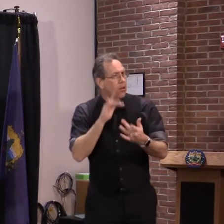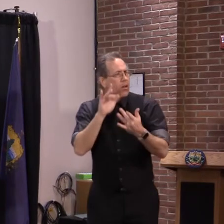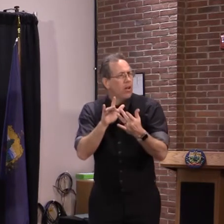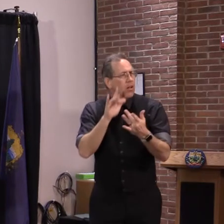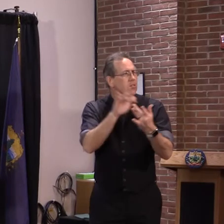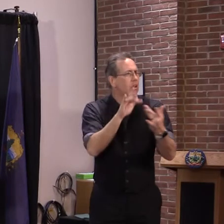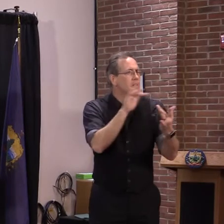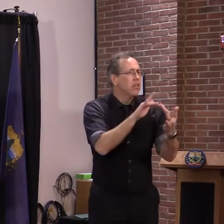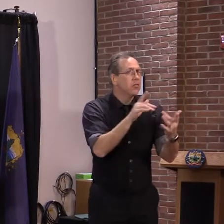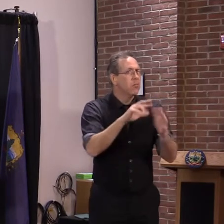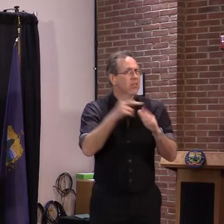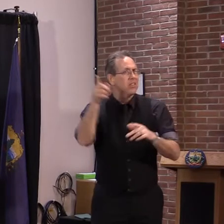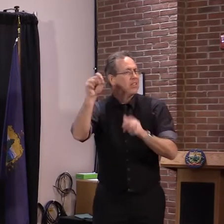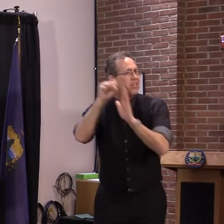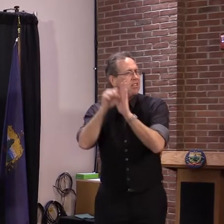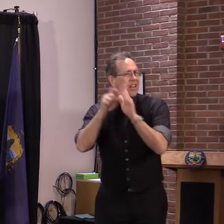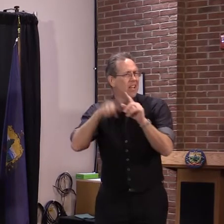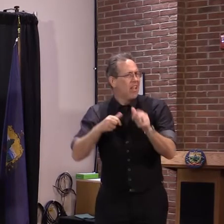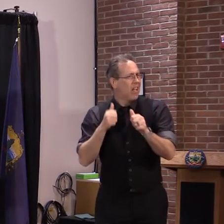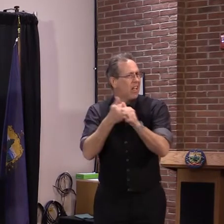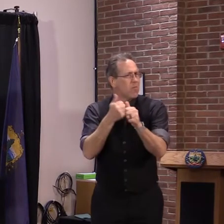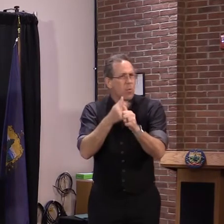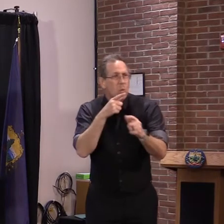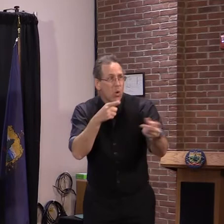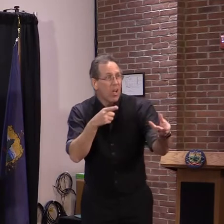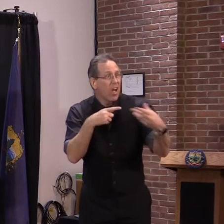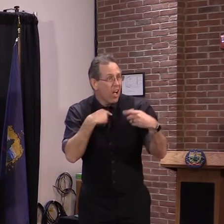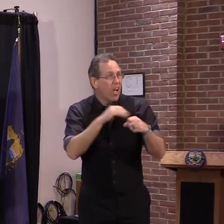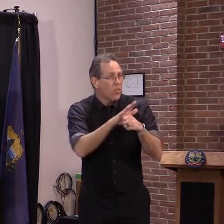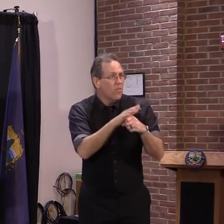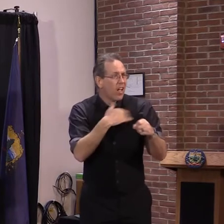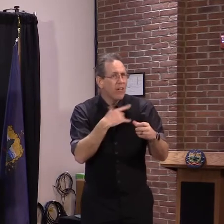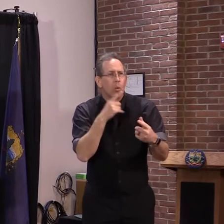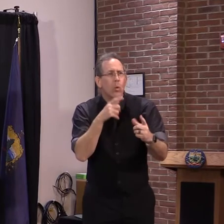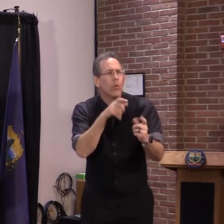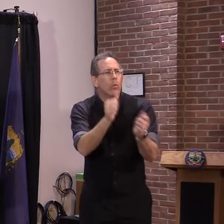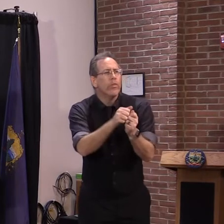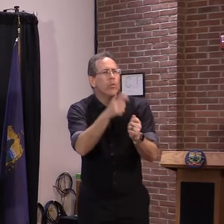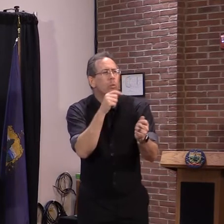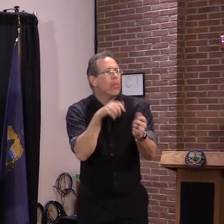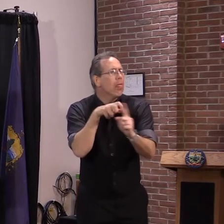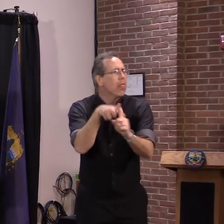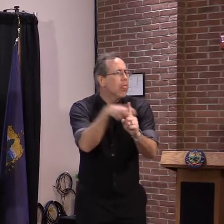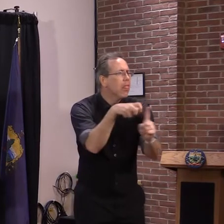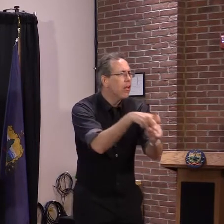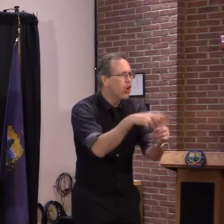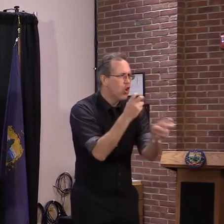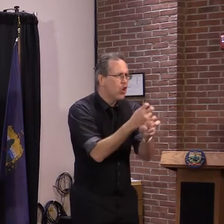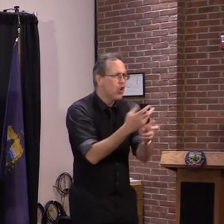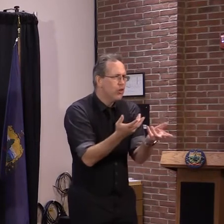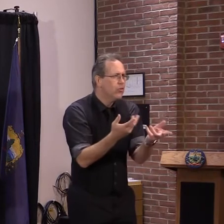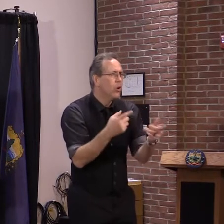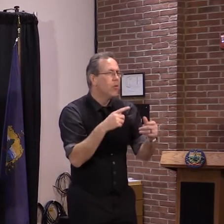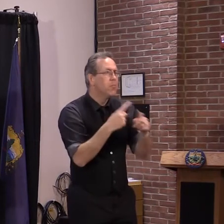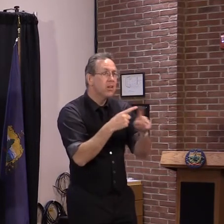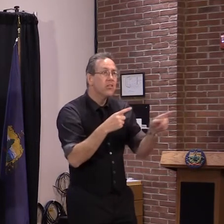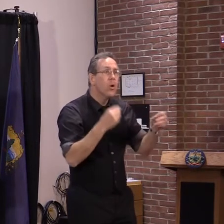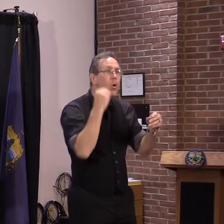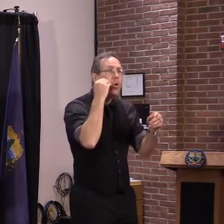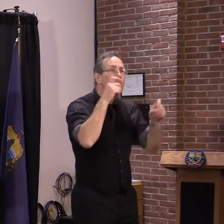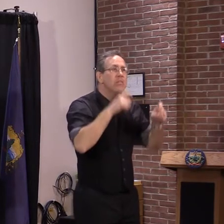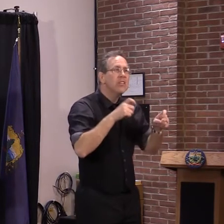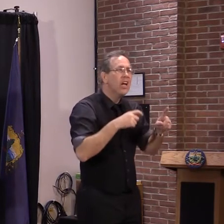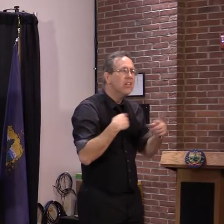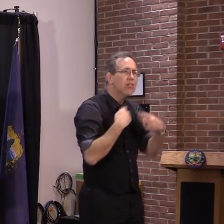So given that, along with the rising prevalence of at-home testing, as well as the shift we seem to be experiencing in the